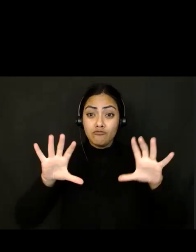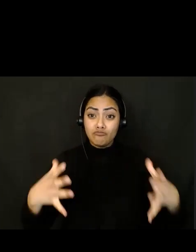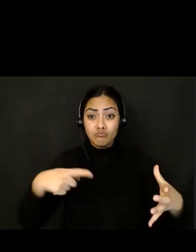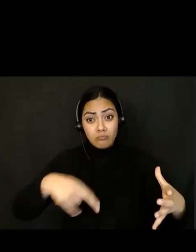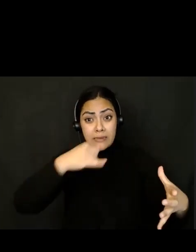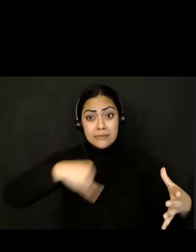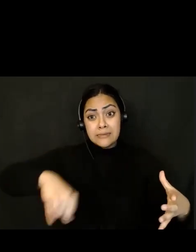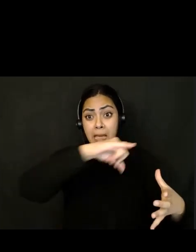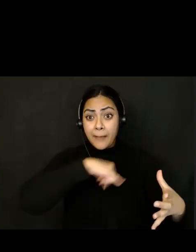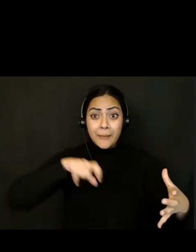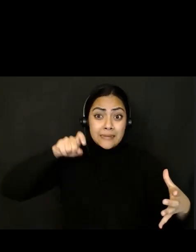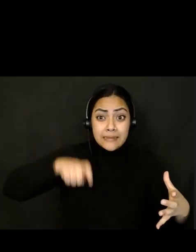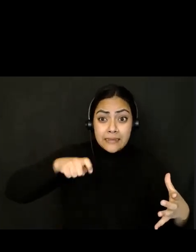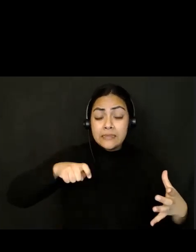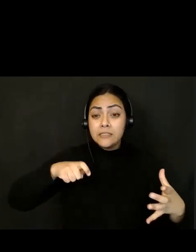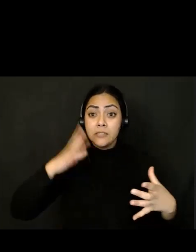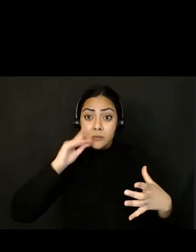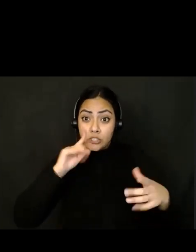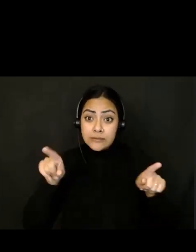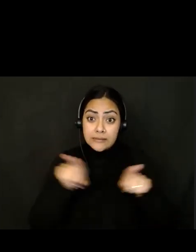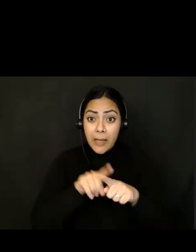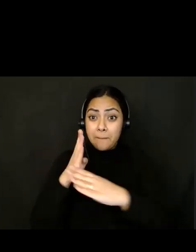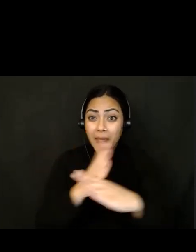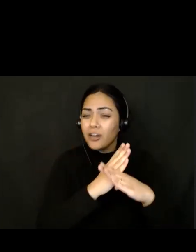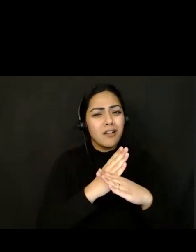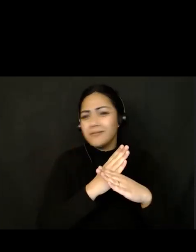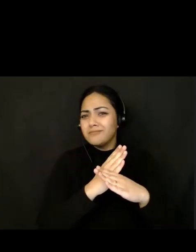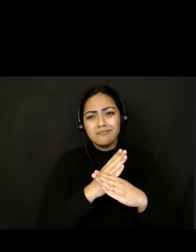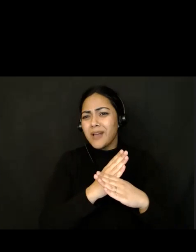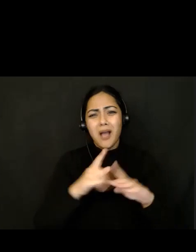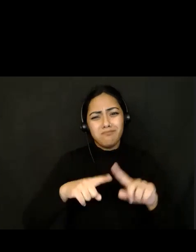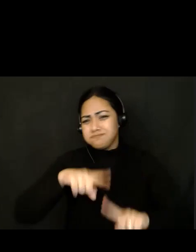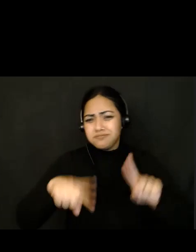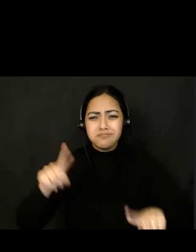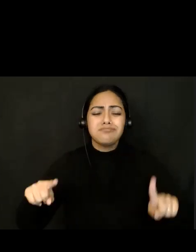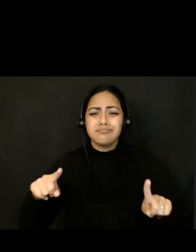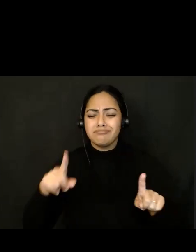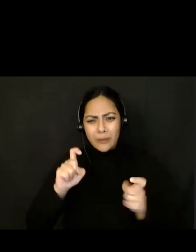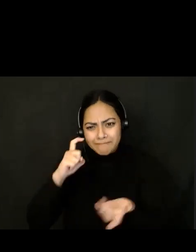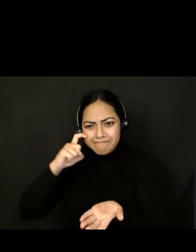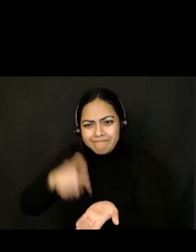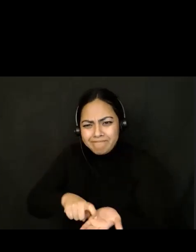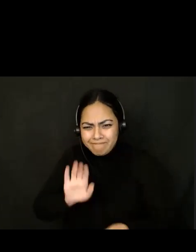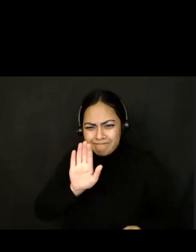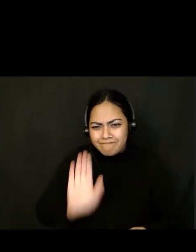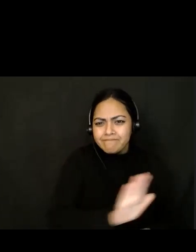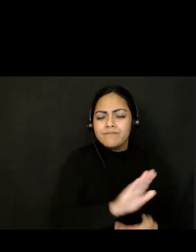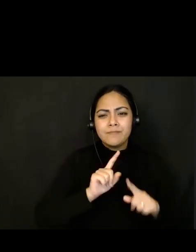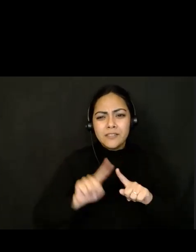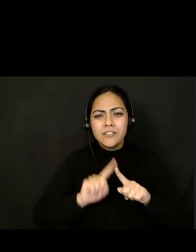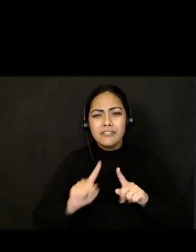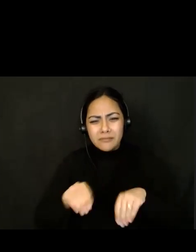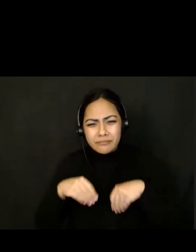access safety and support. We are grateful to the organizations participating today that